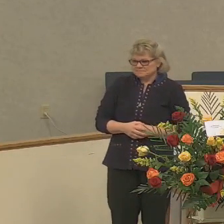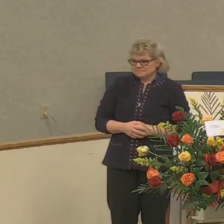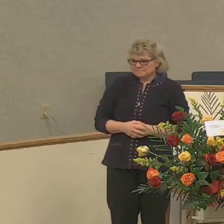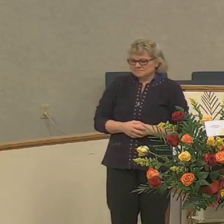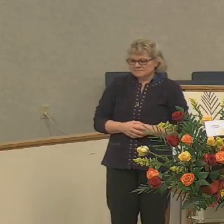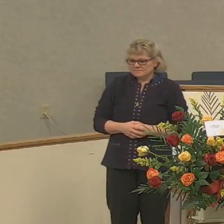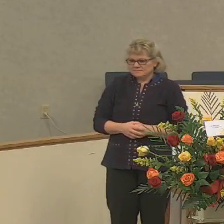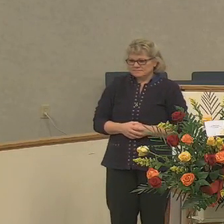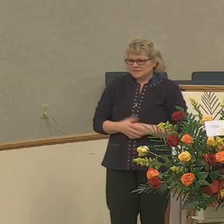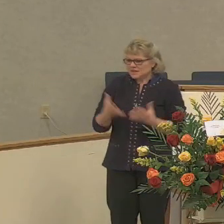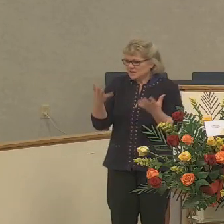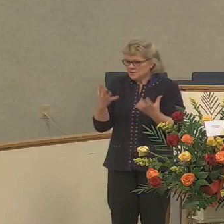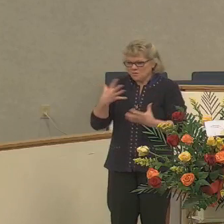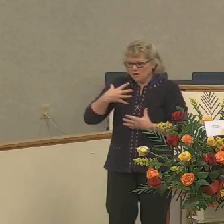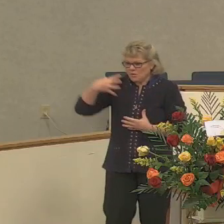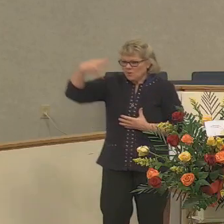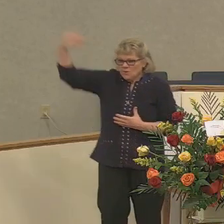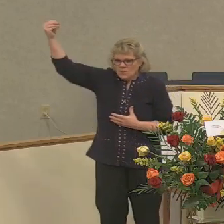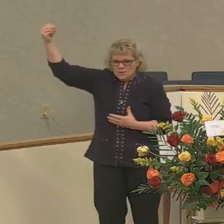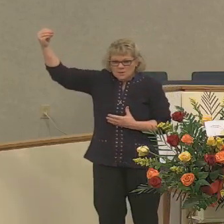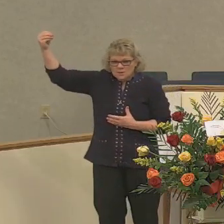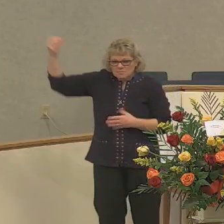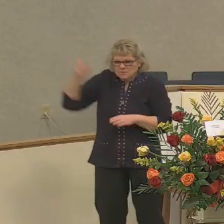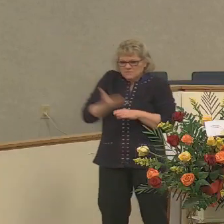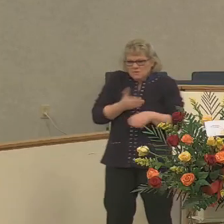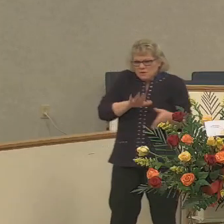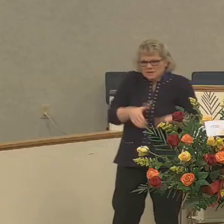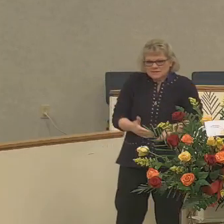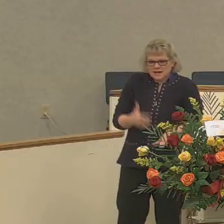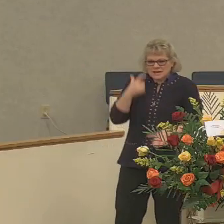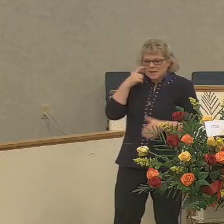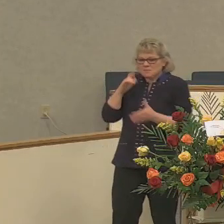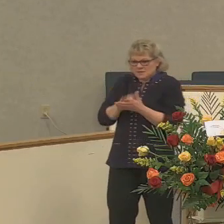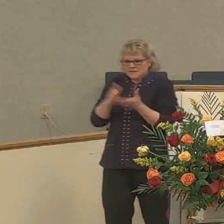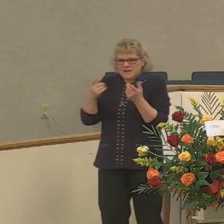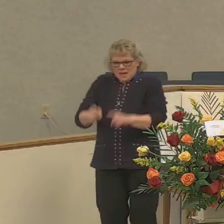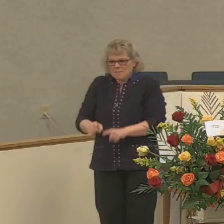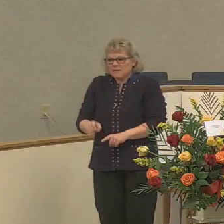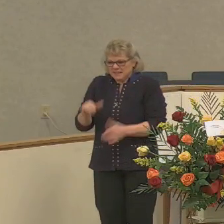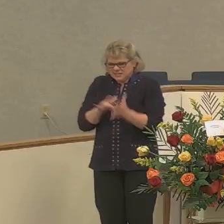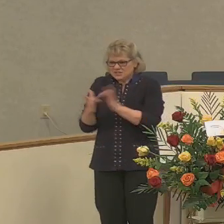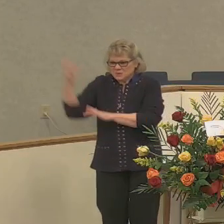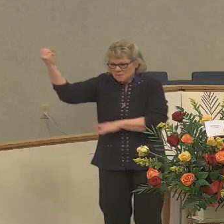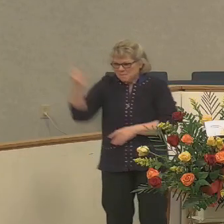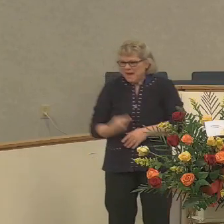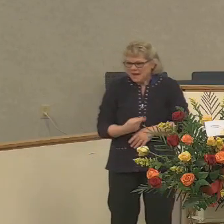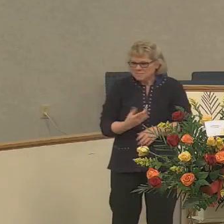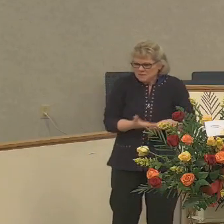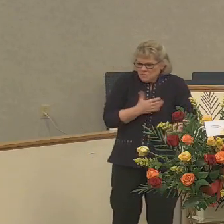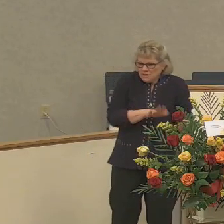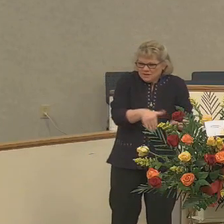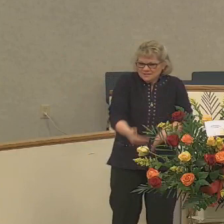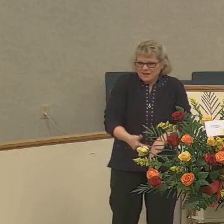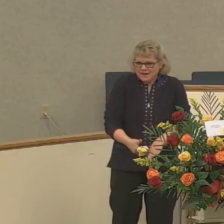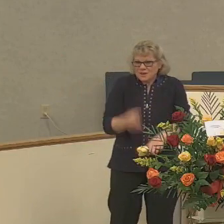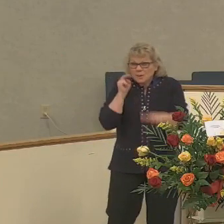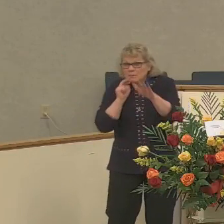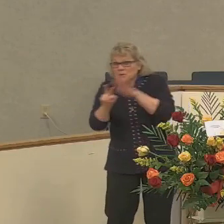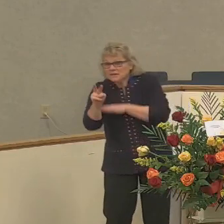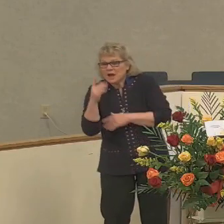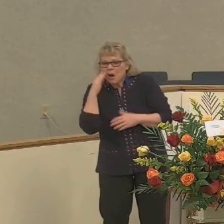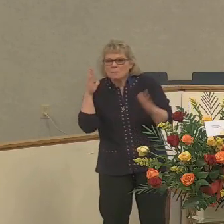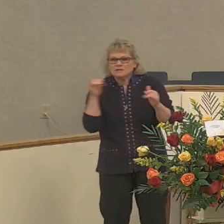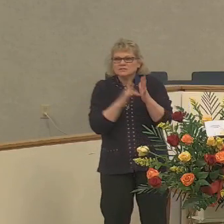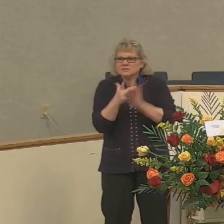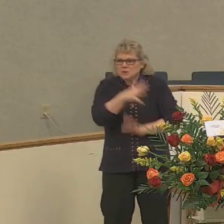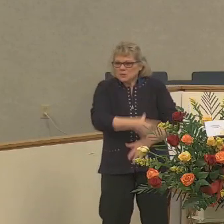He wanted to be raptured out of this world before he died. He believed that he would. In fact, he even predicted at one point when